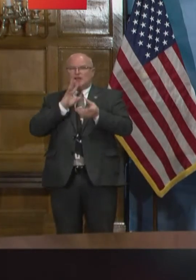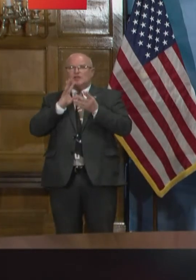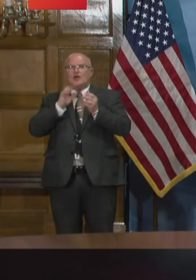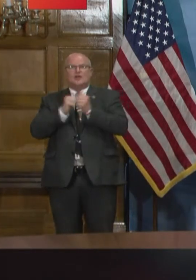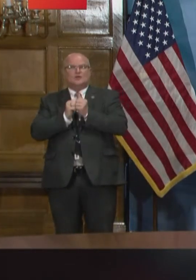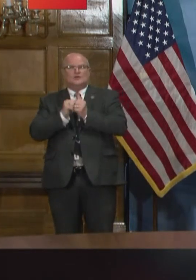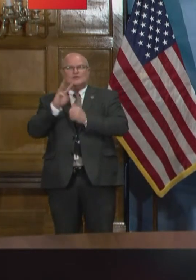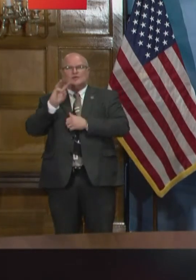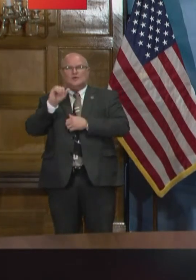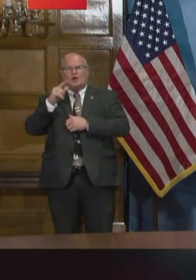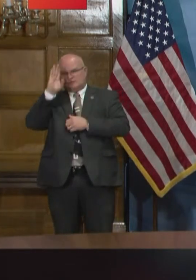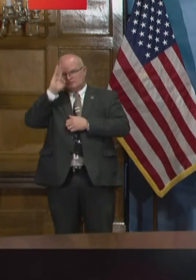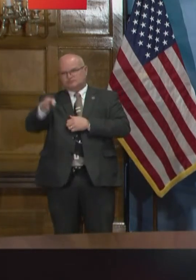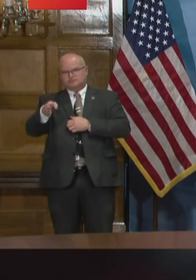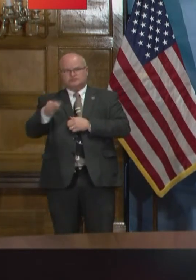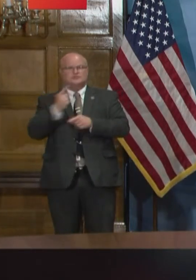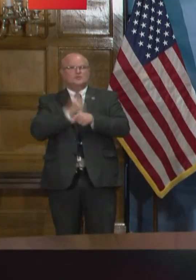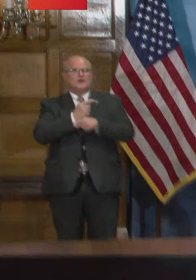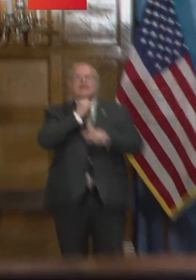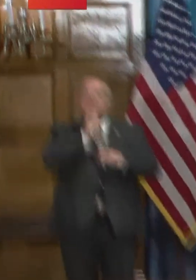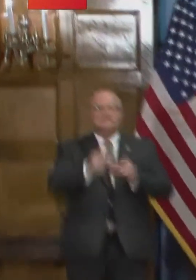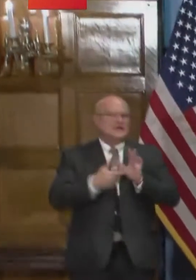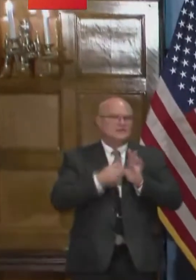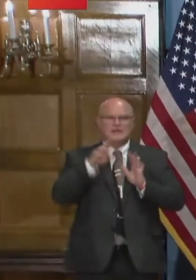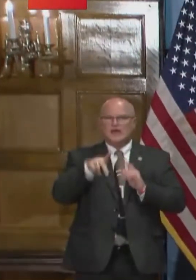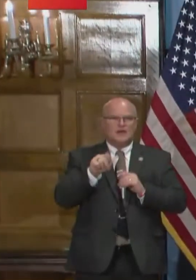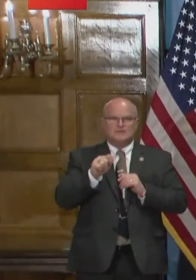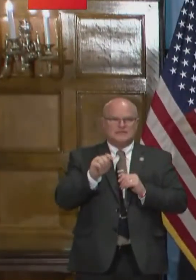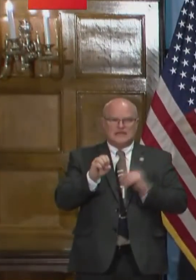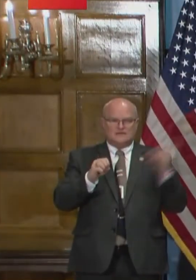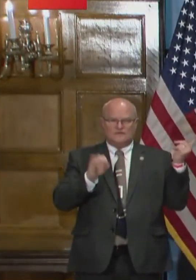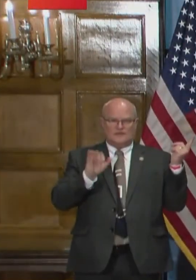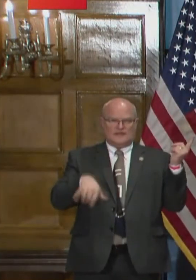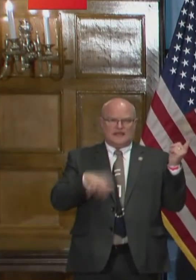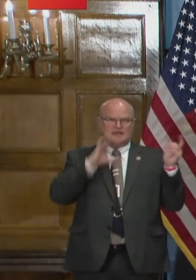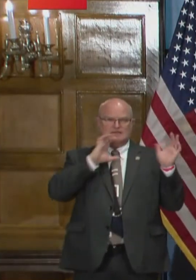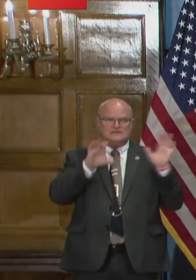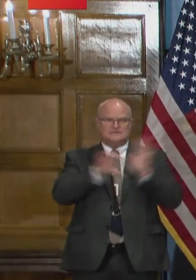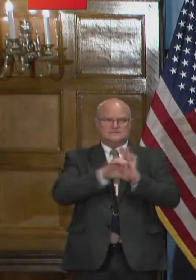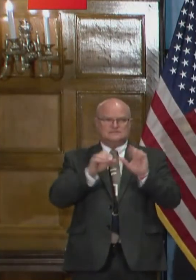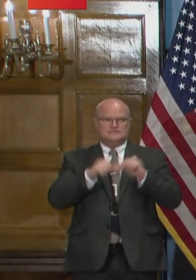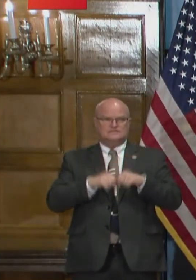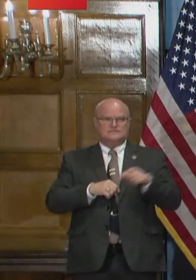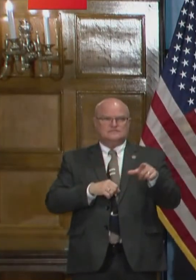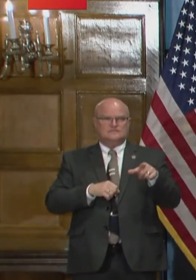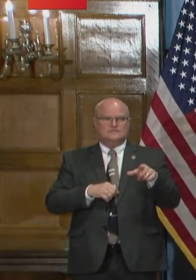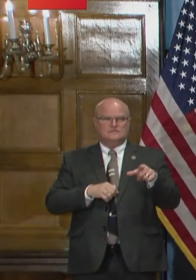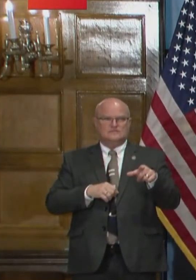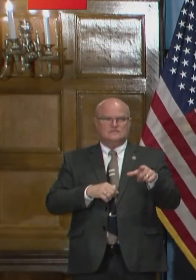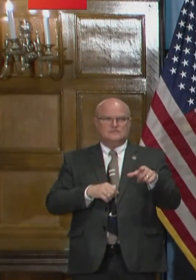to them directly, and so you're right, that has not been updated for that. Thank you.